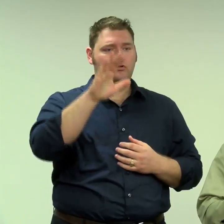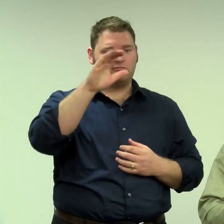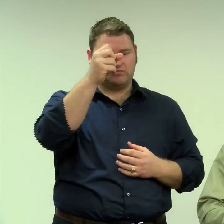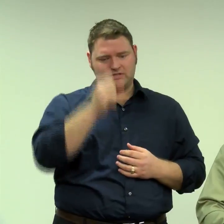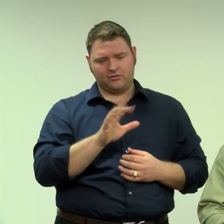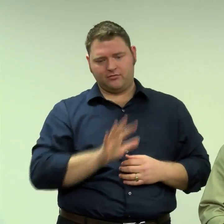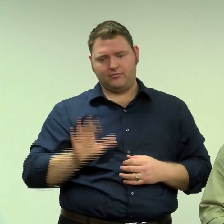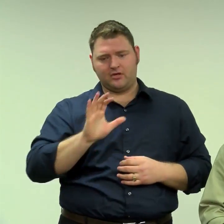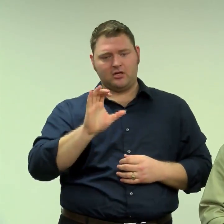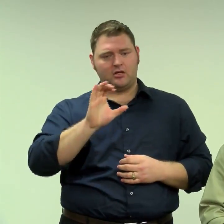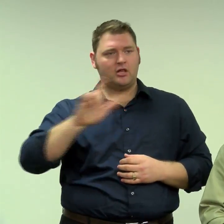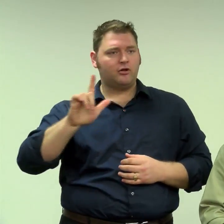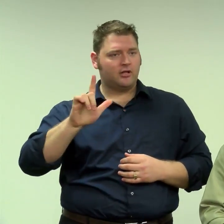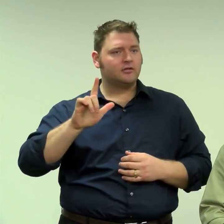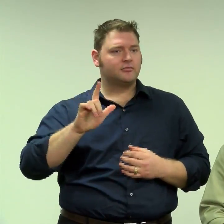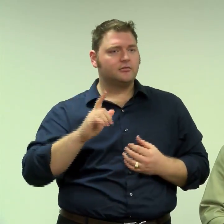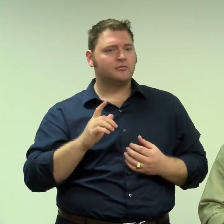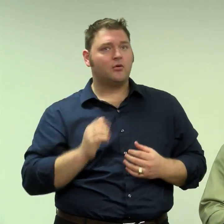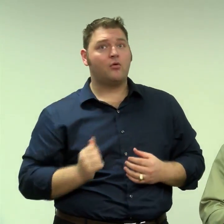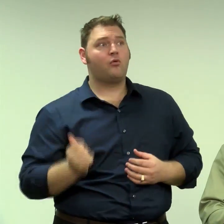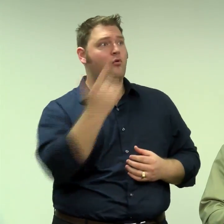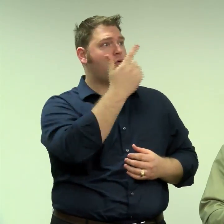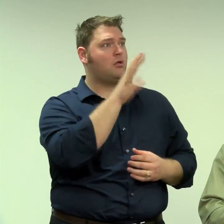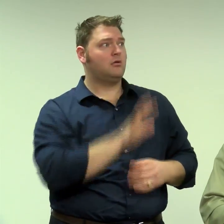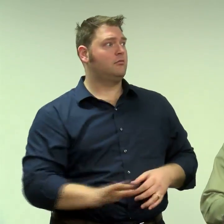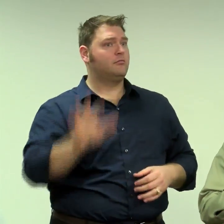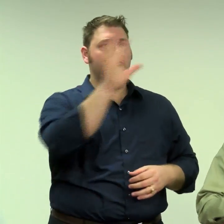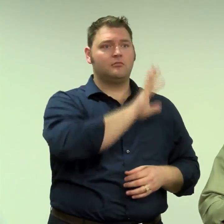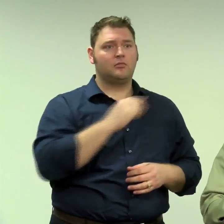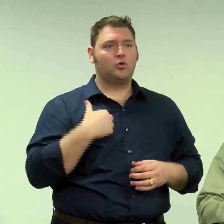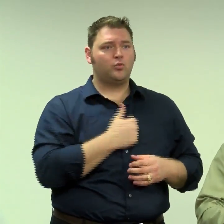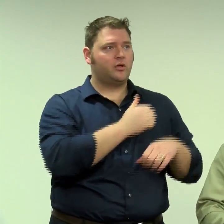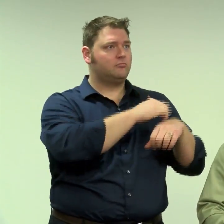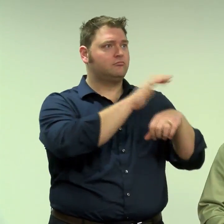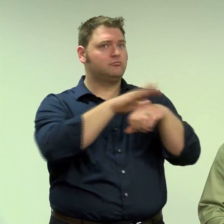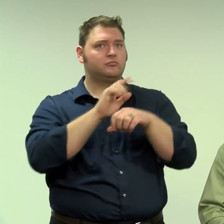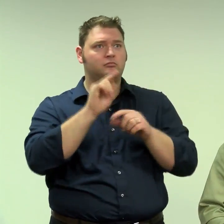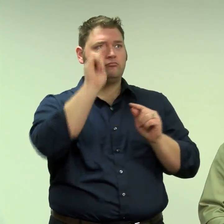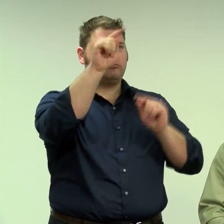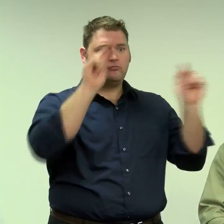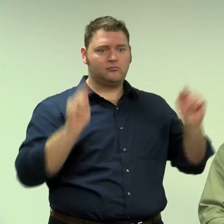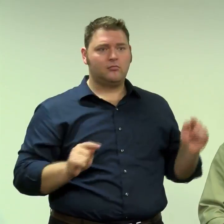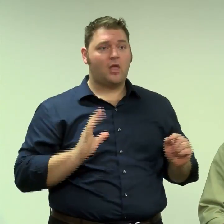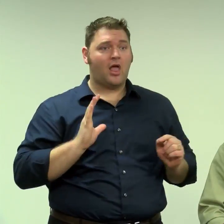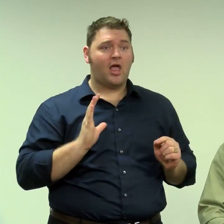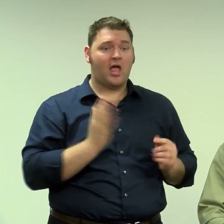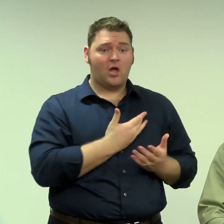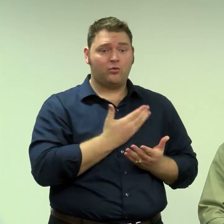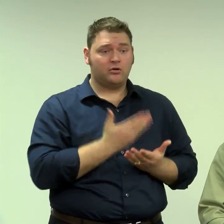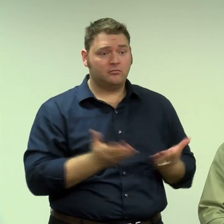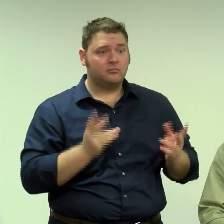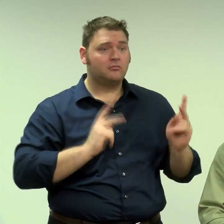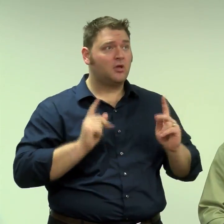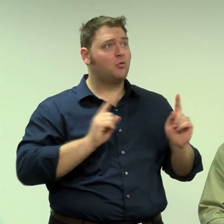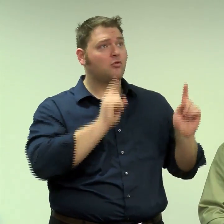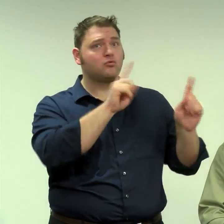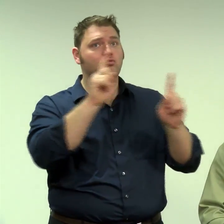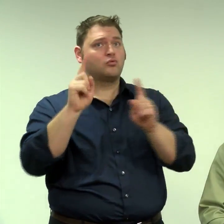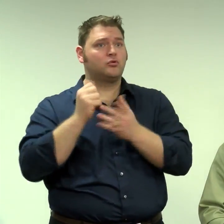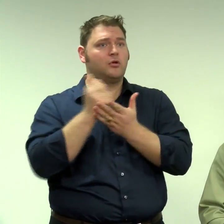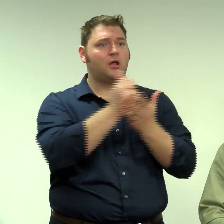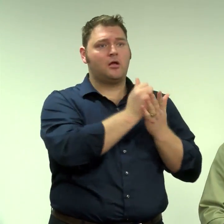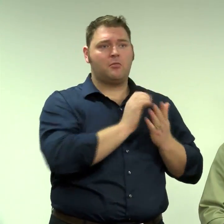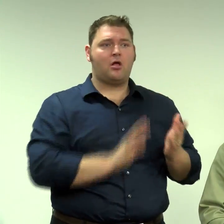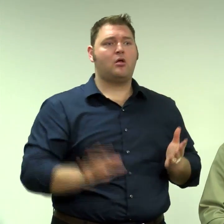side, all the areas. A lot of our resources are all over the city. And so I certainly want to thank, again,